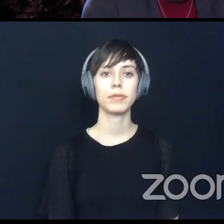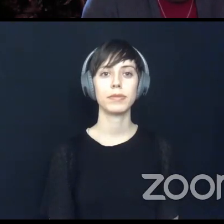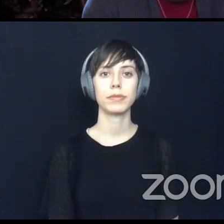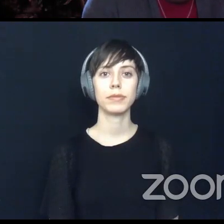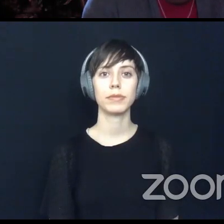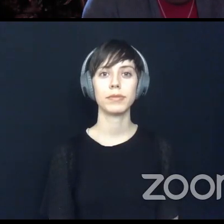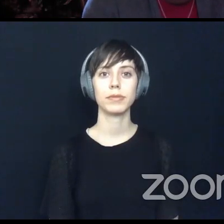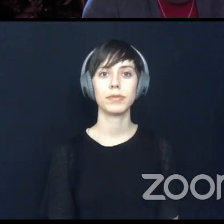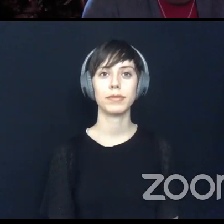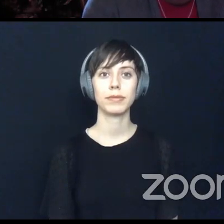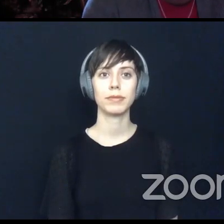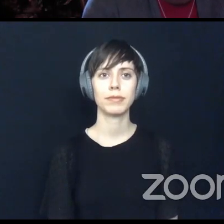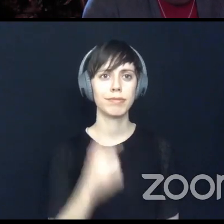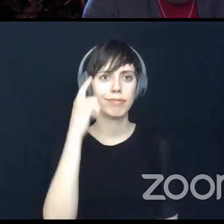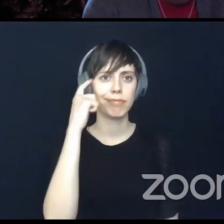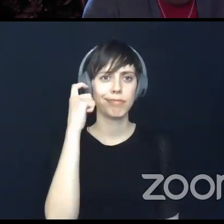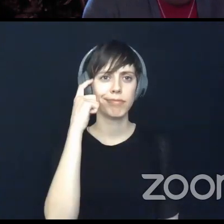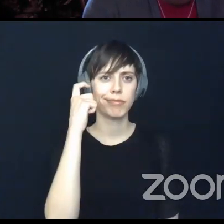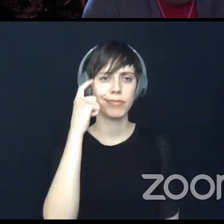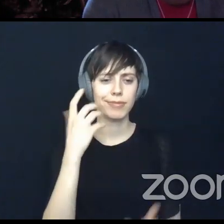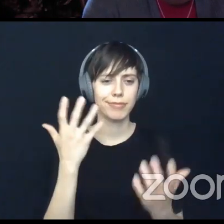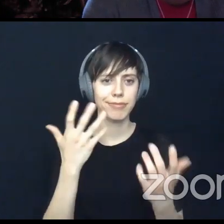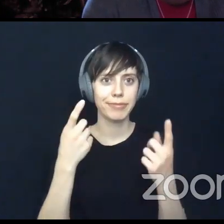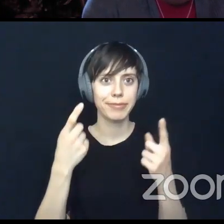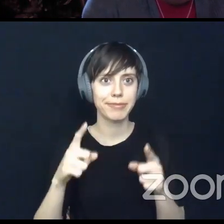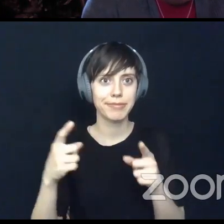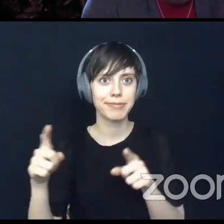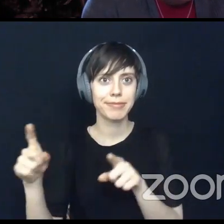What is going on? Oh no.